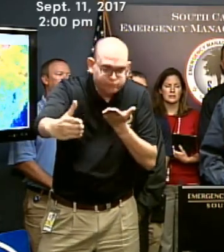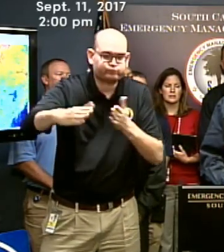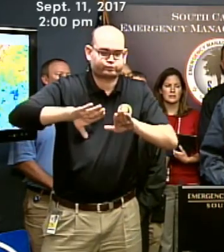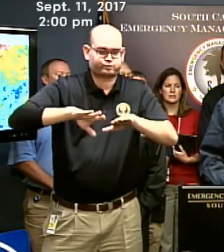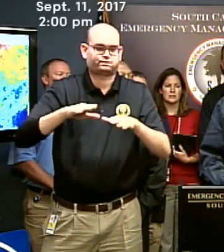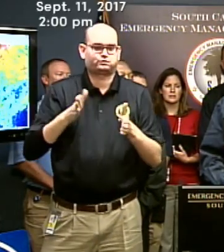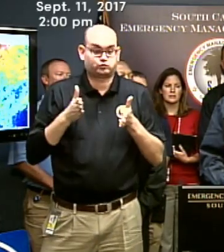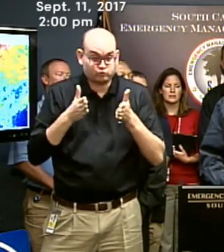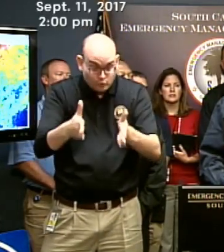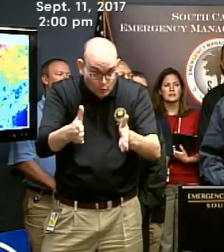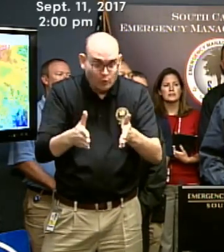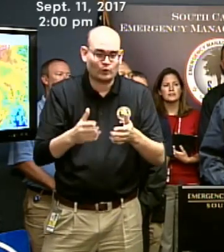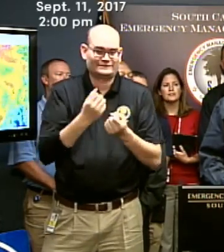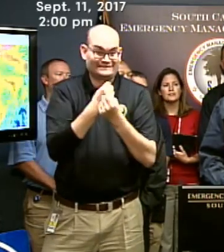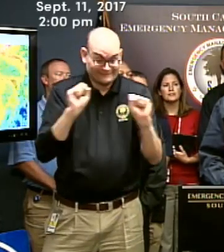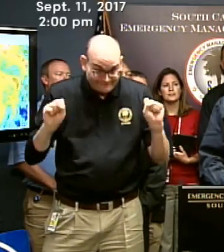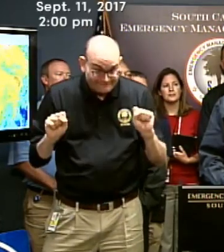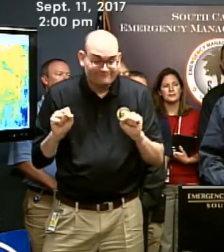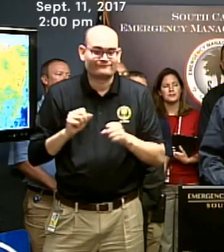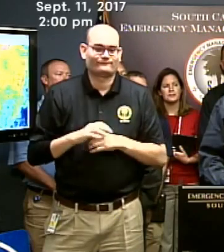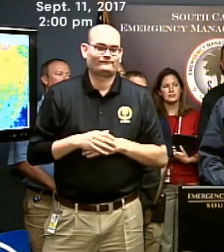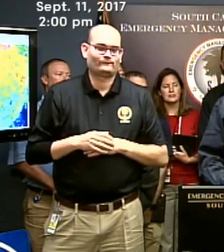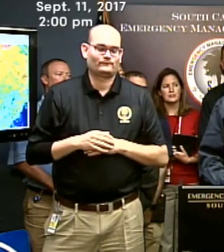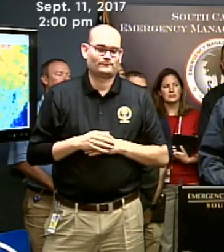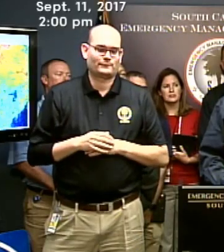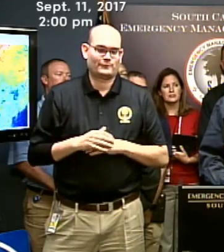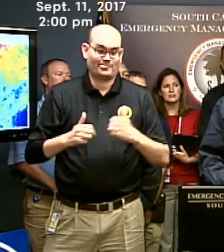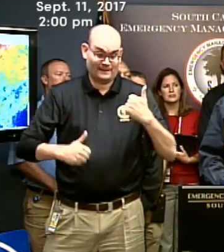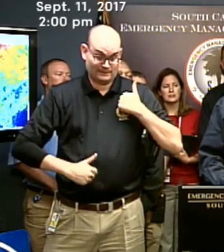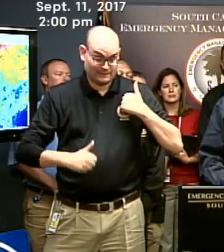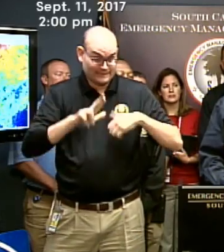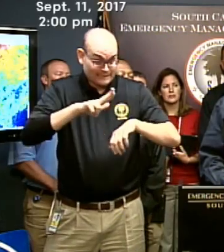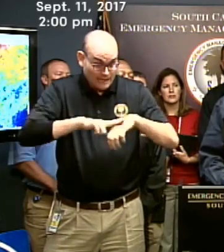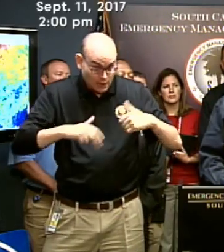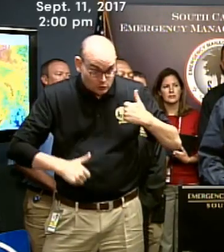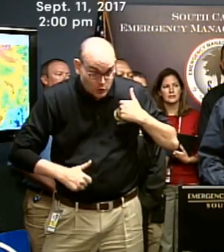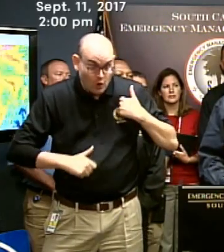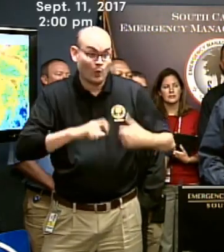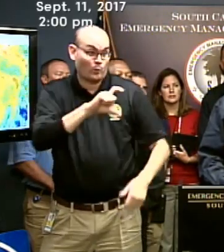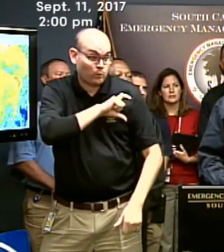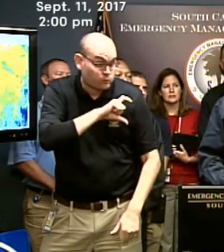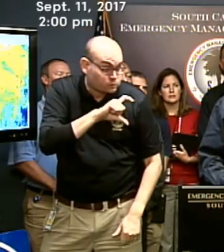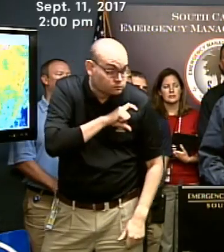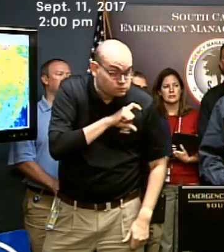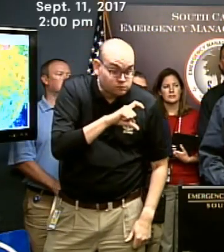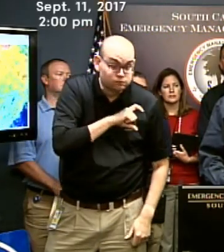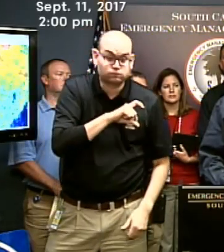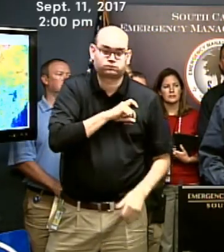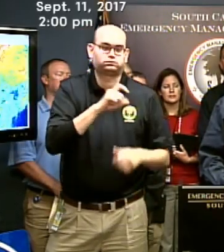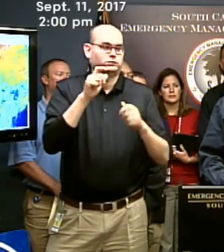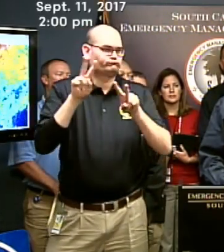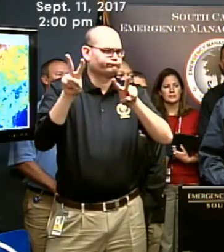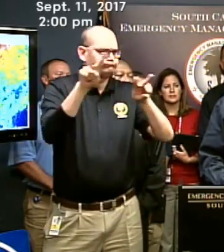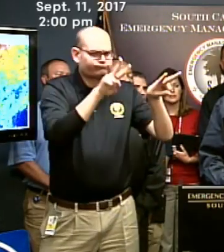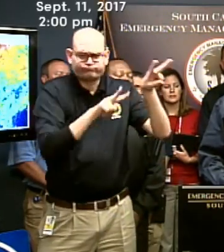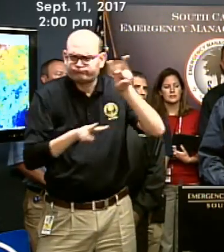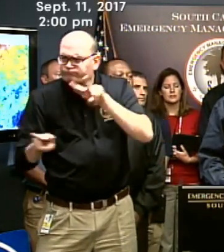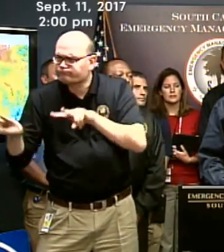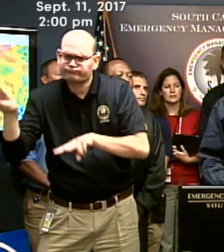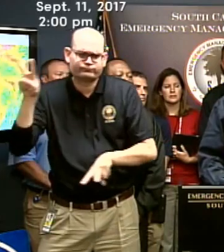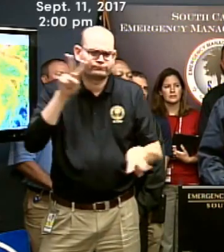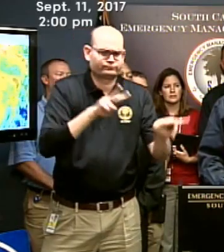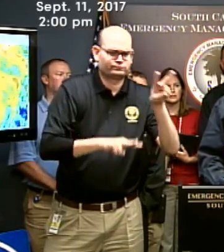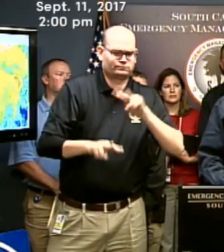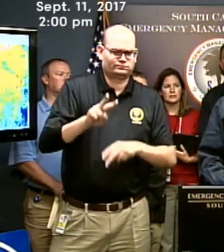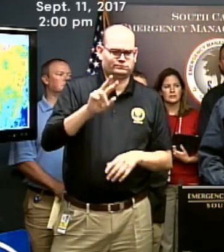officers, along with armed National Guardsmen, continue to patrol the evacuated barrier islands. So let